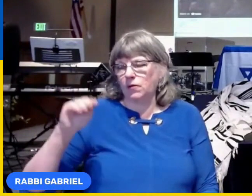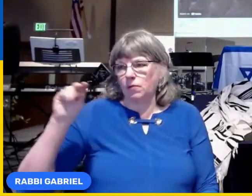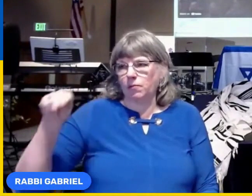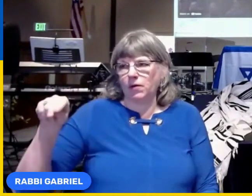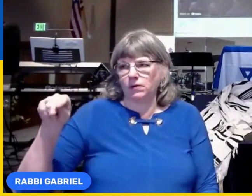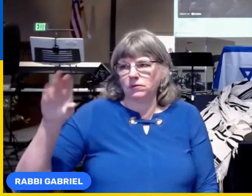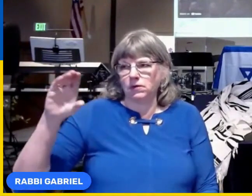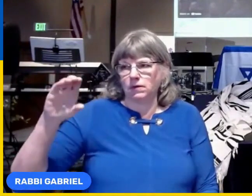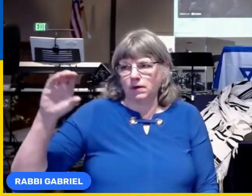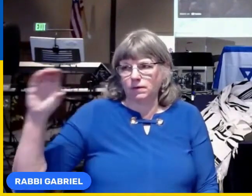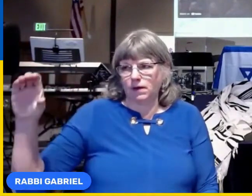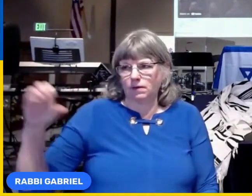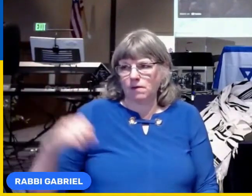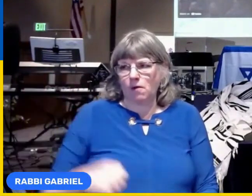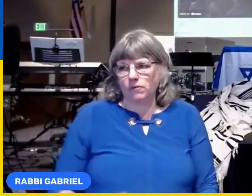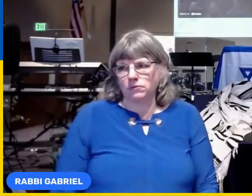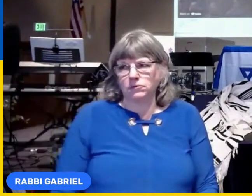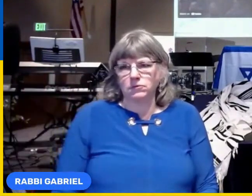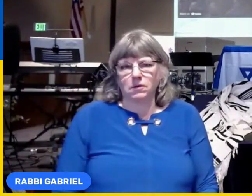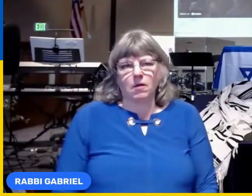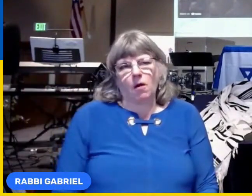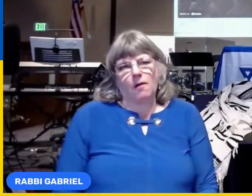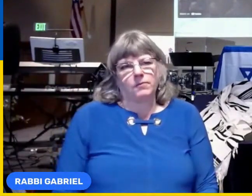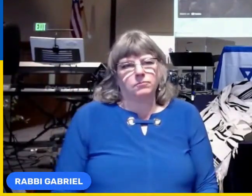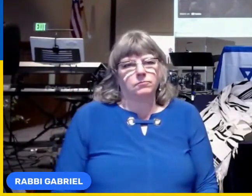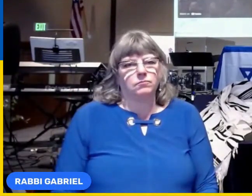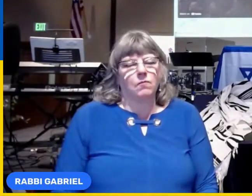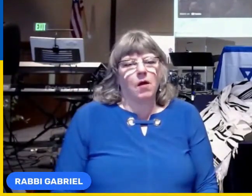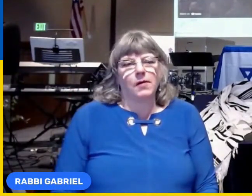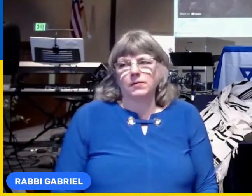From the YouTube, you can have the CCs.